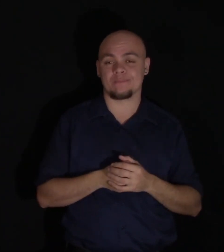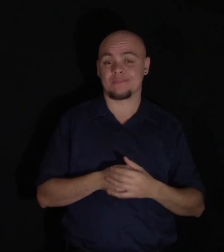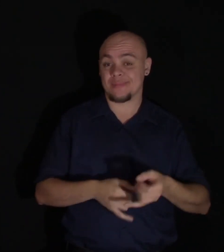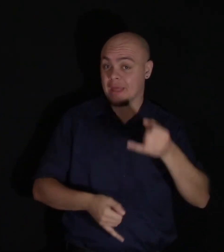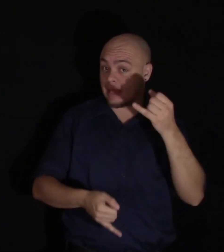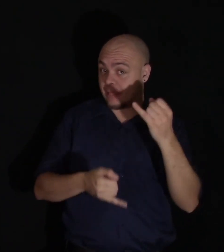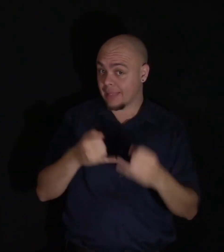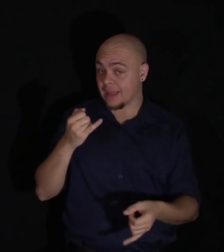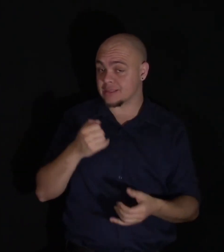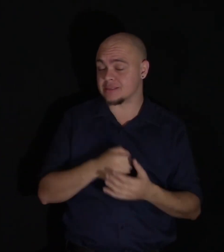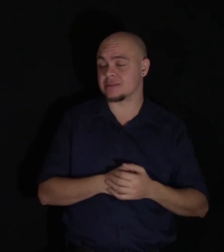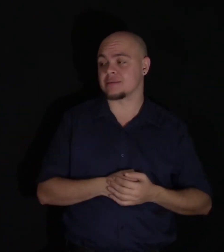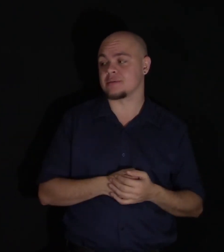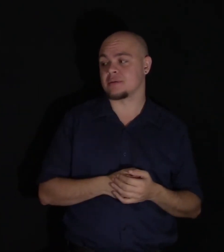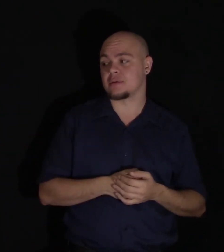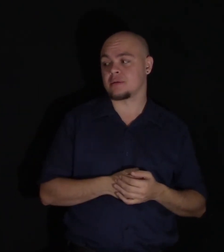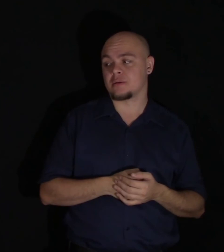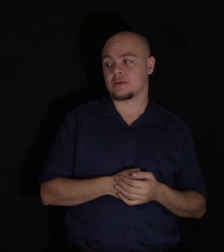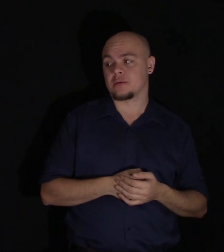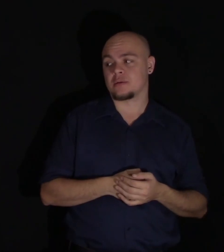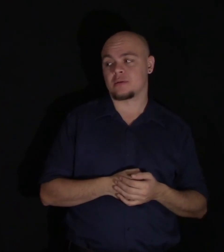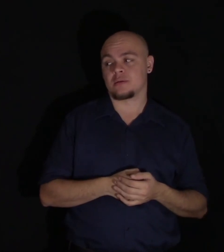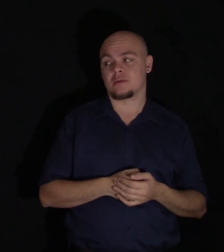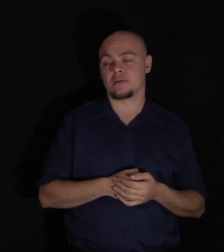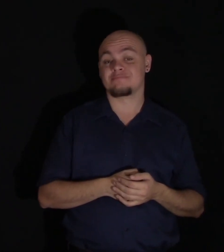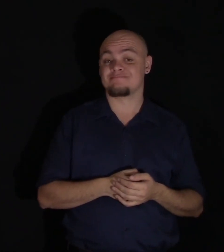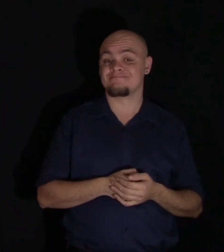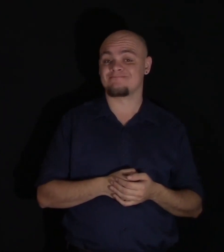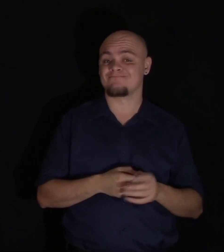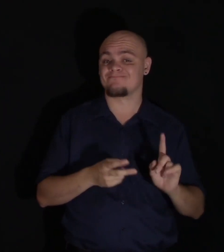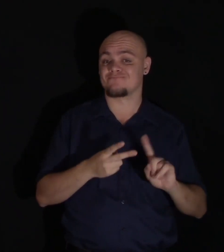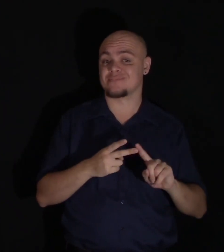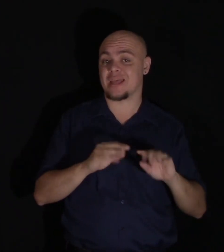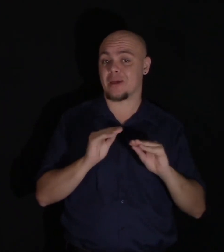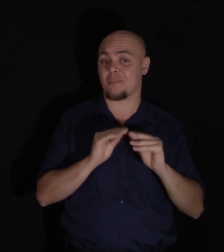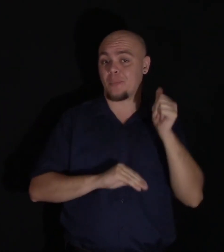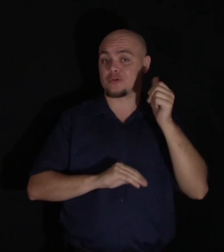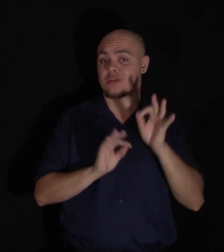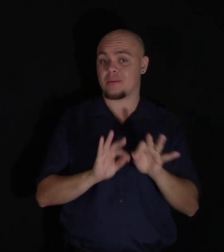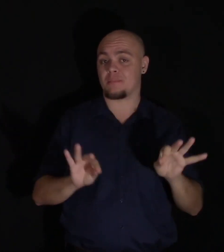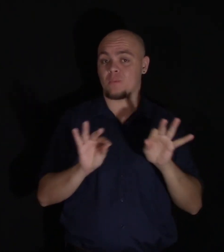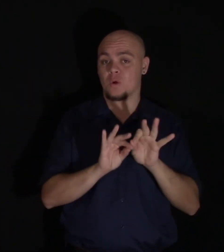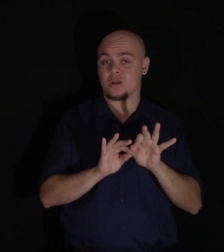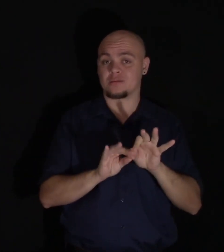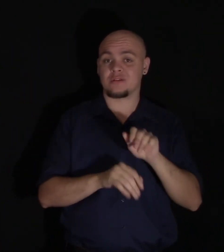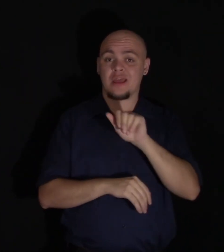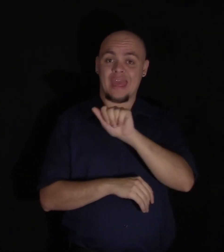lastly, and second most importantly, this is 2 words.